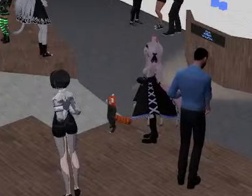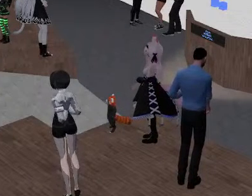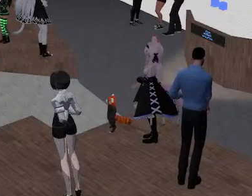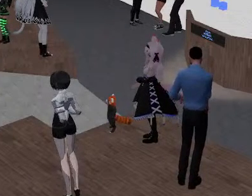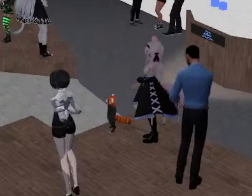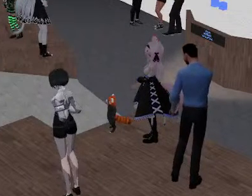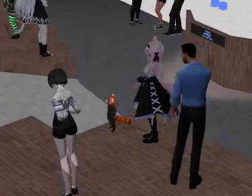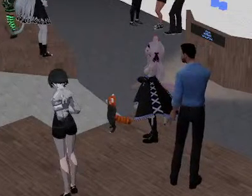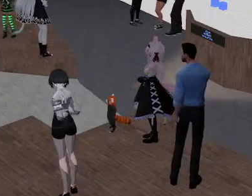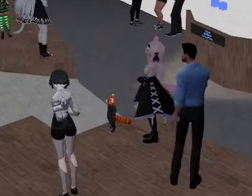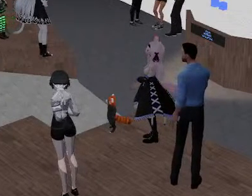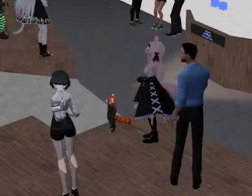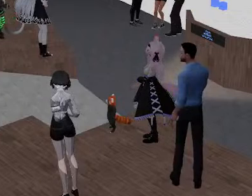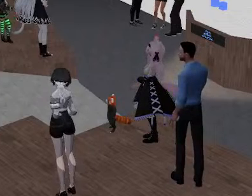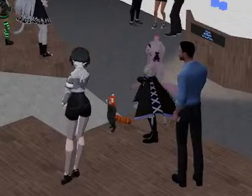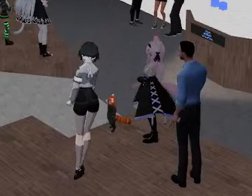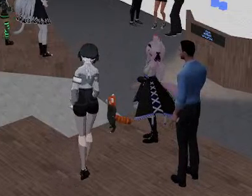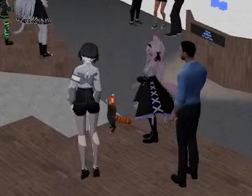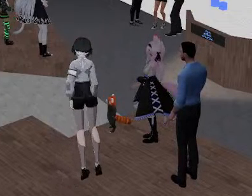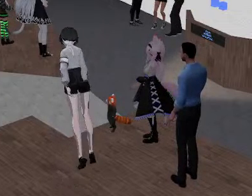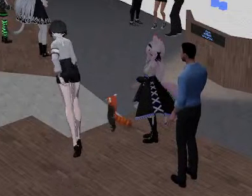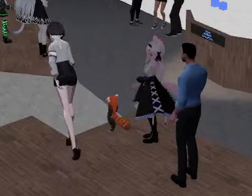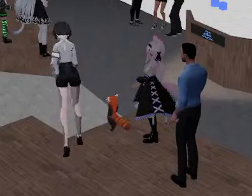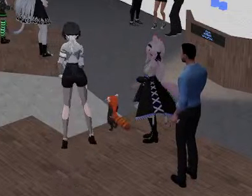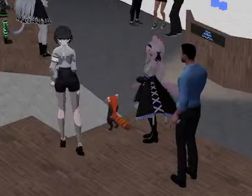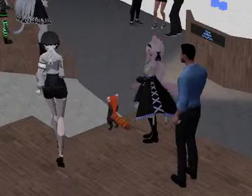Hello. Hello.